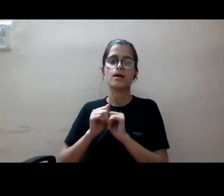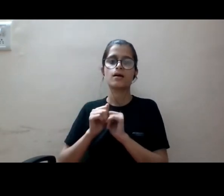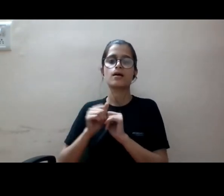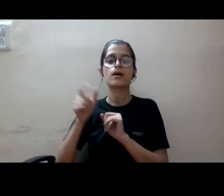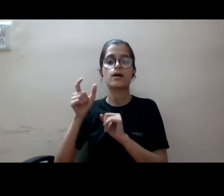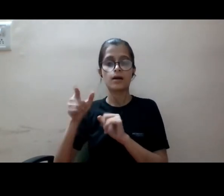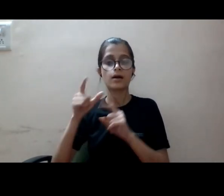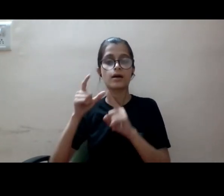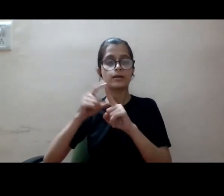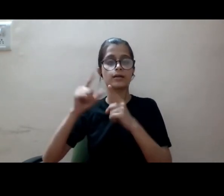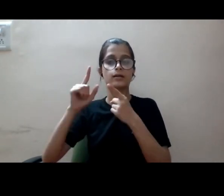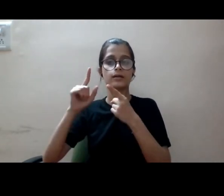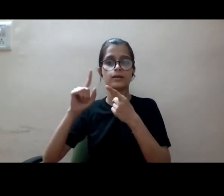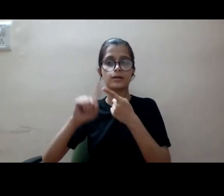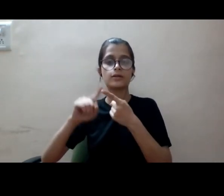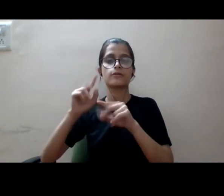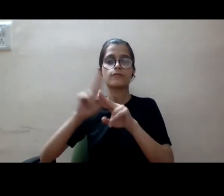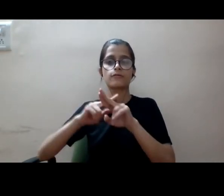defectologists.